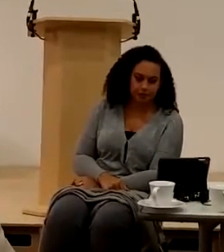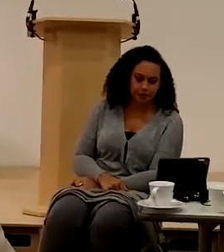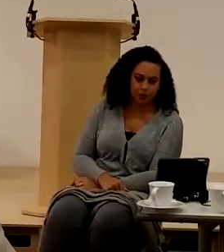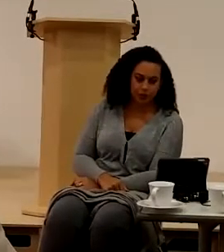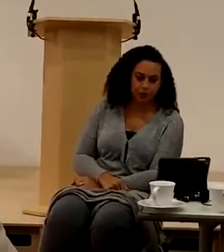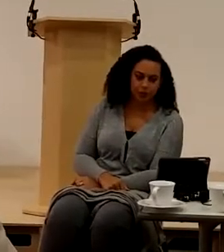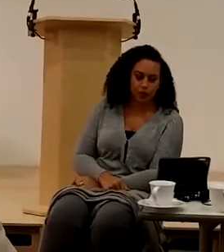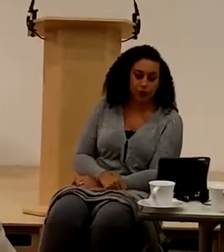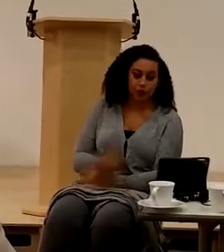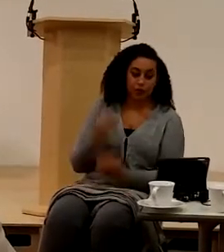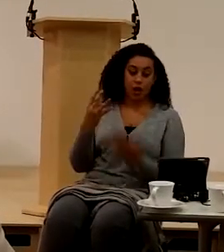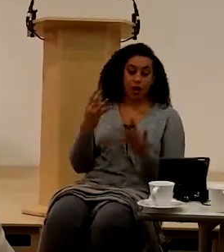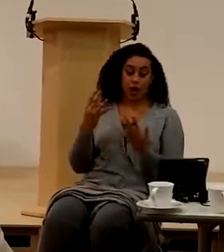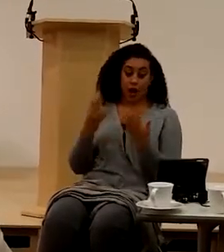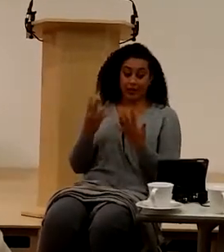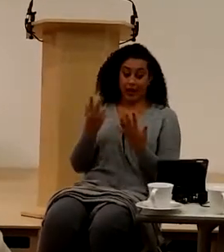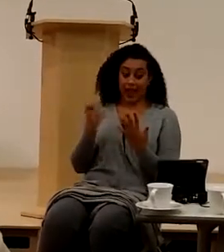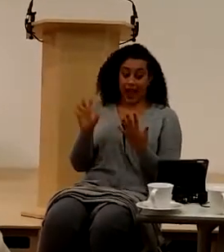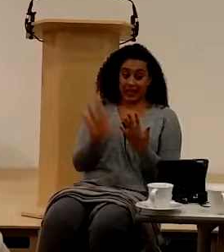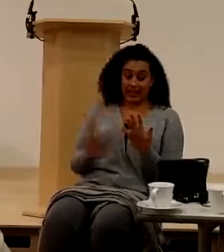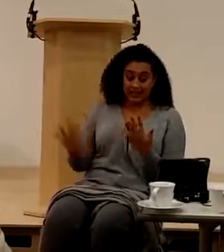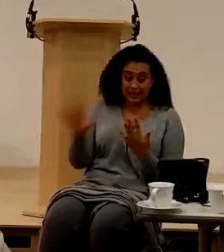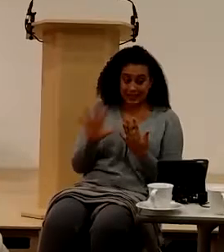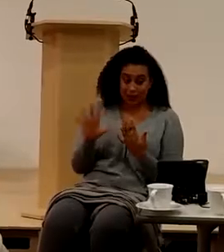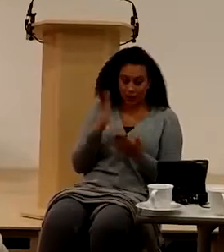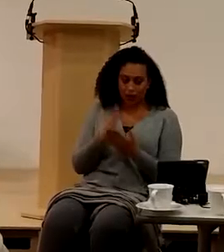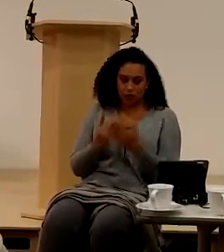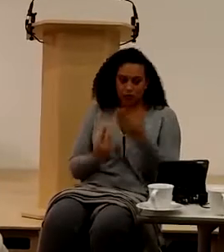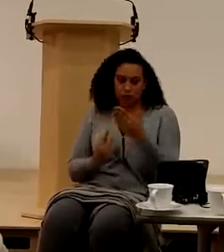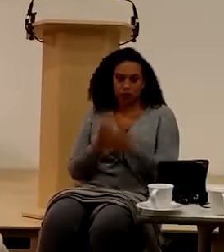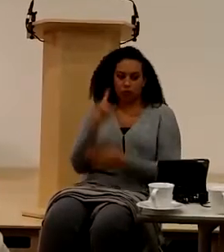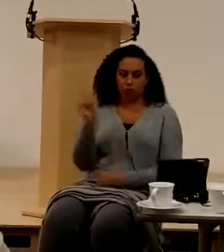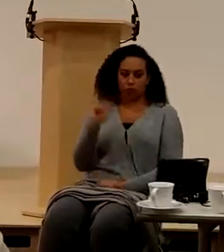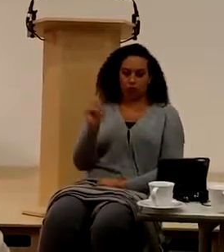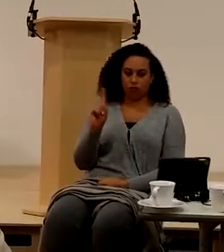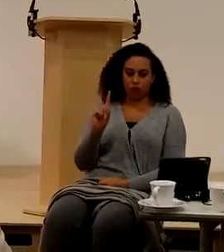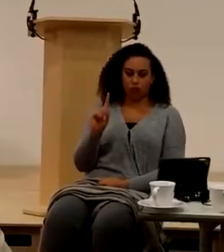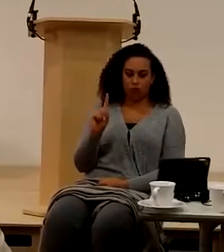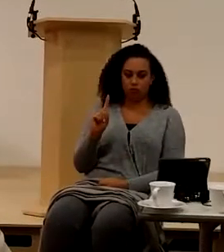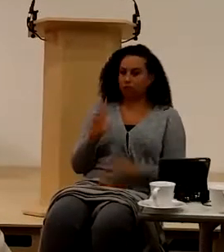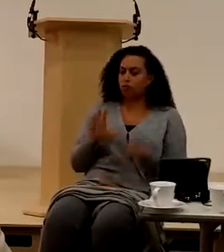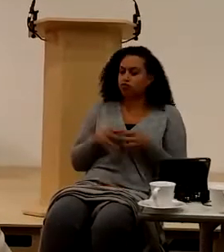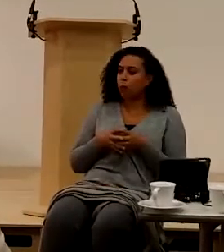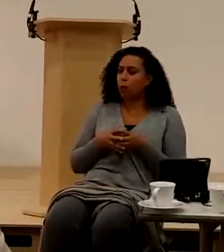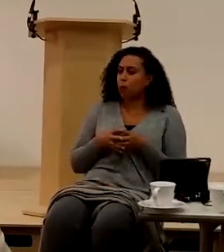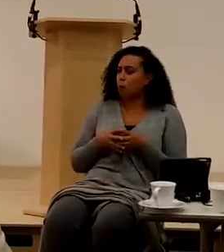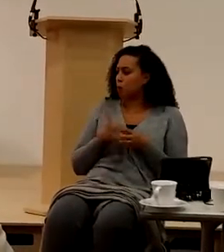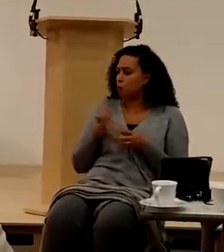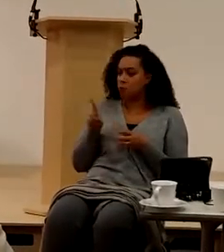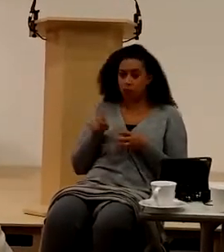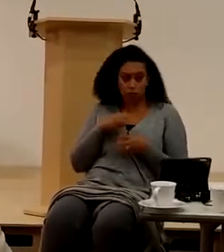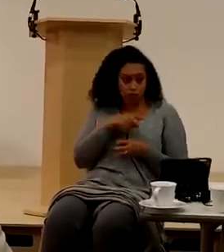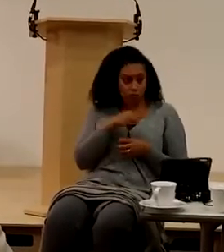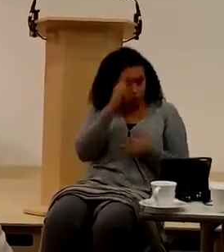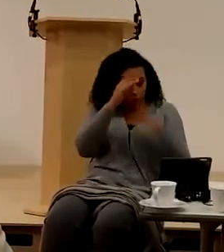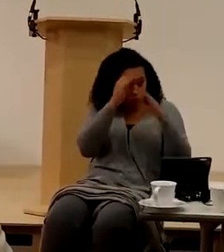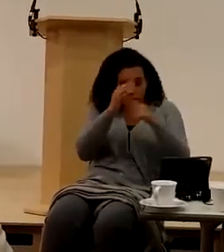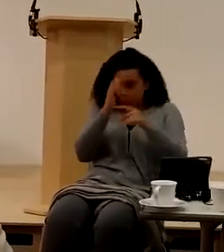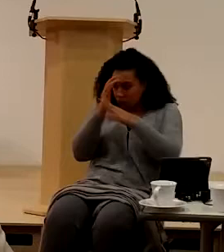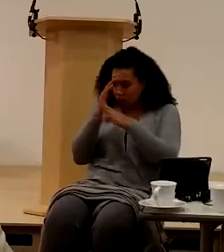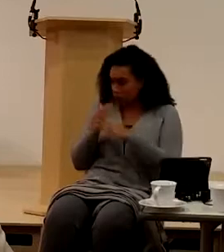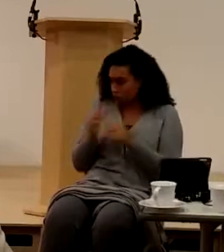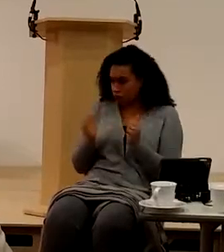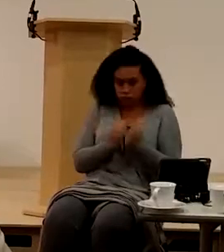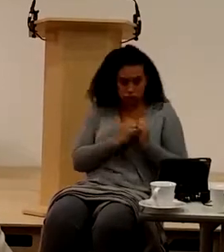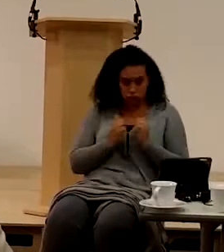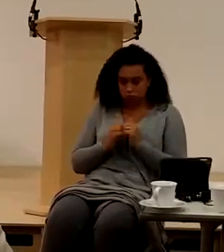take control of their lives. The British Council Organization